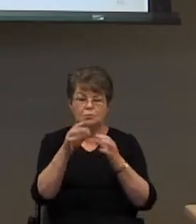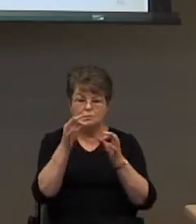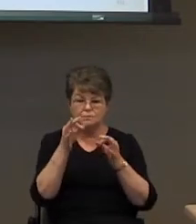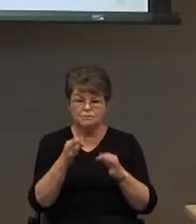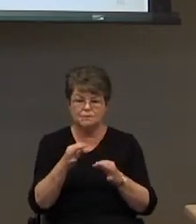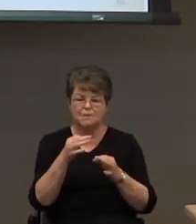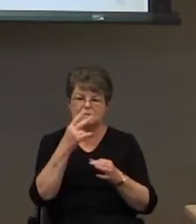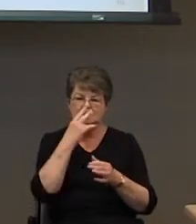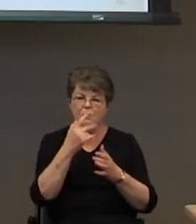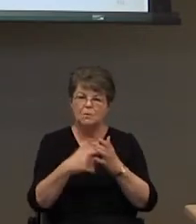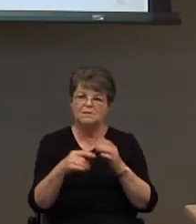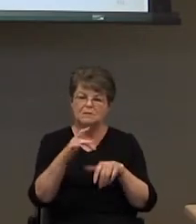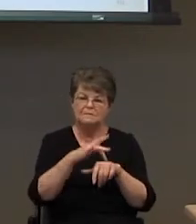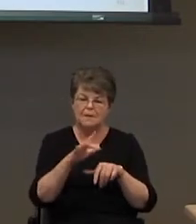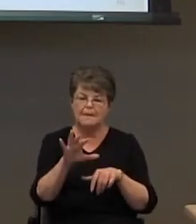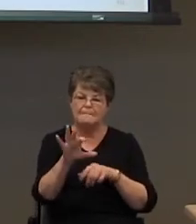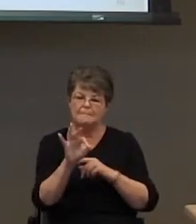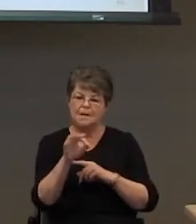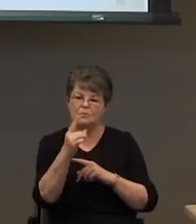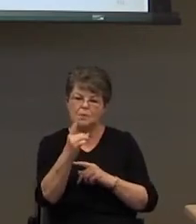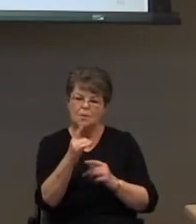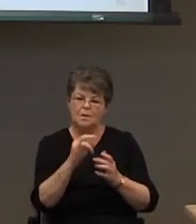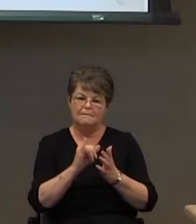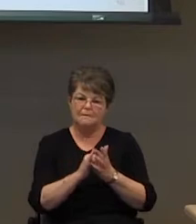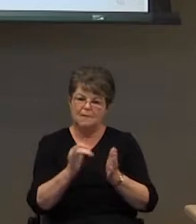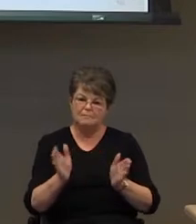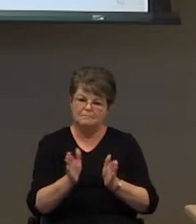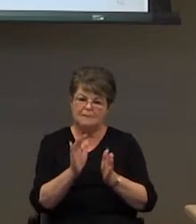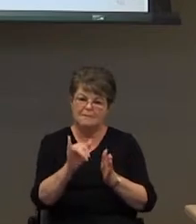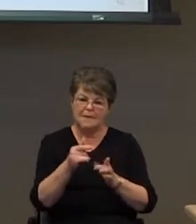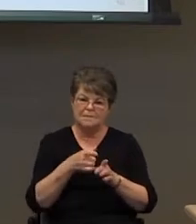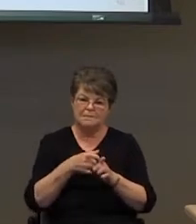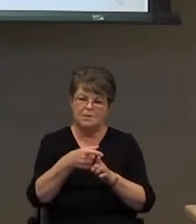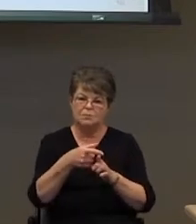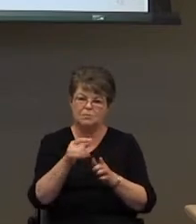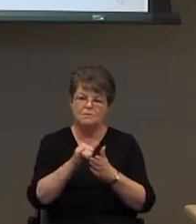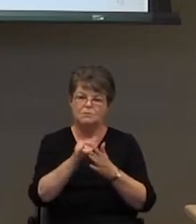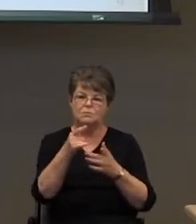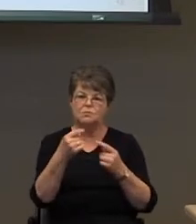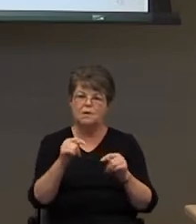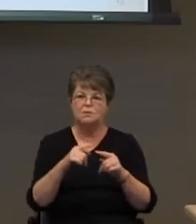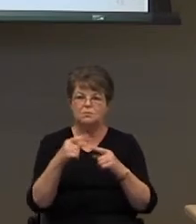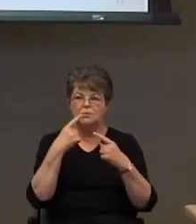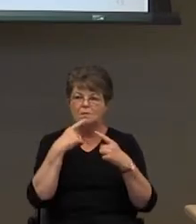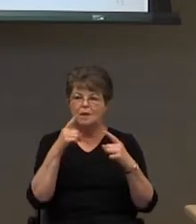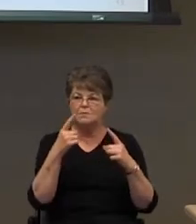what's available to you and then pick the one that drives in that specialty that you're trying to accomplish.